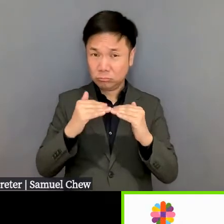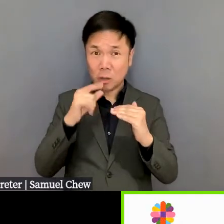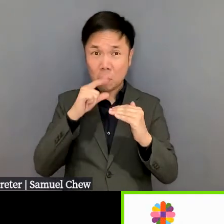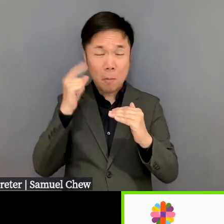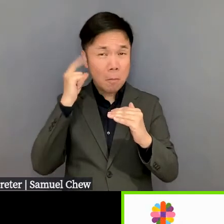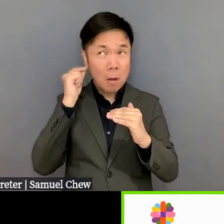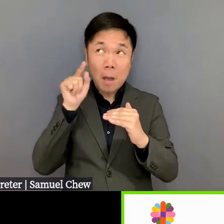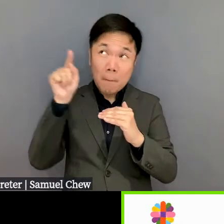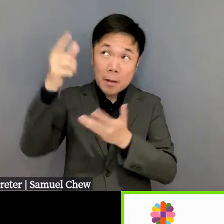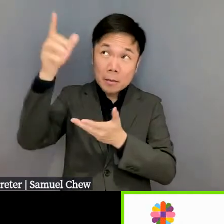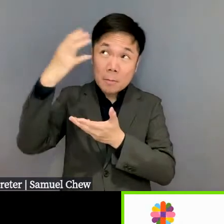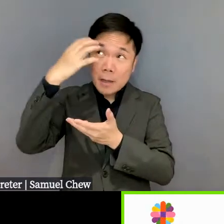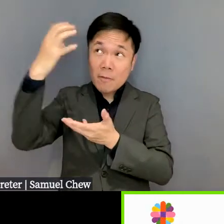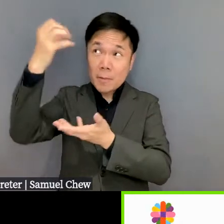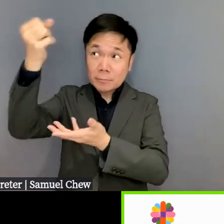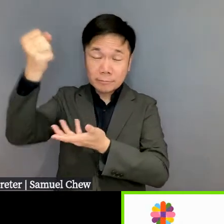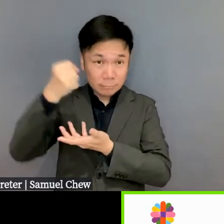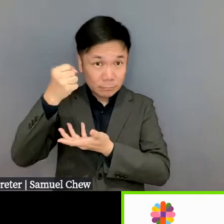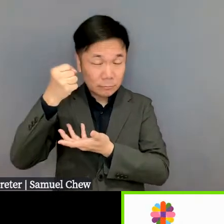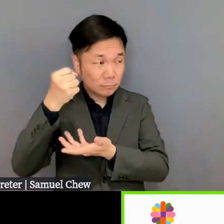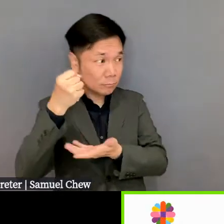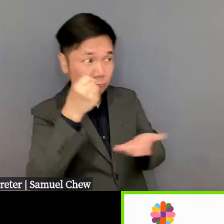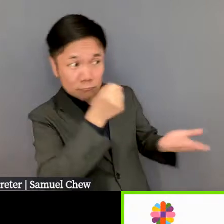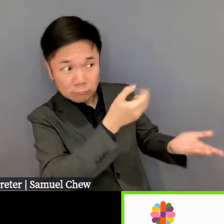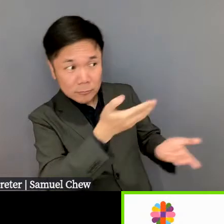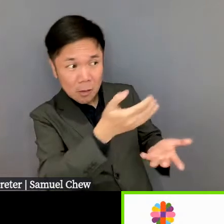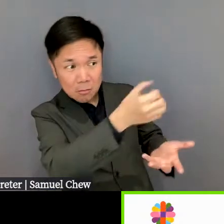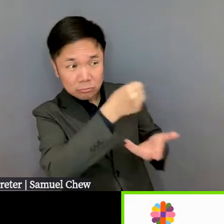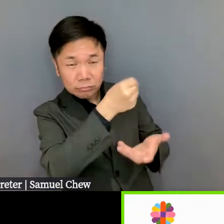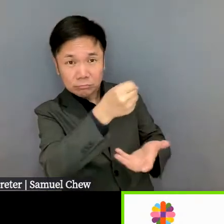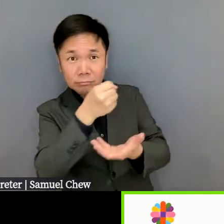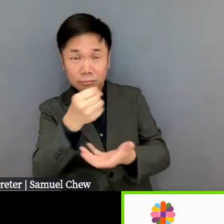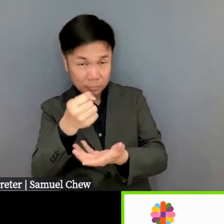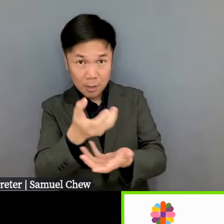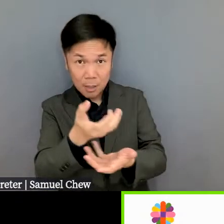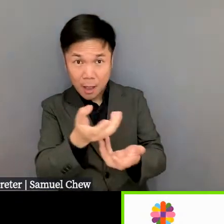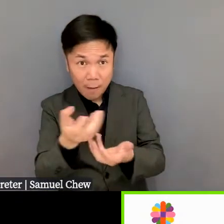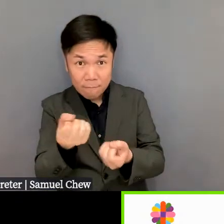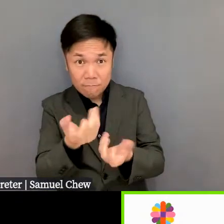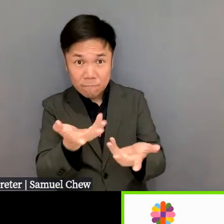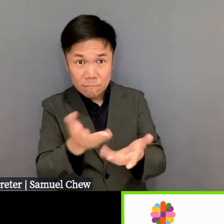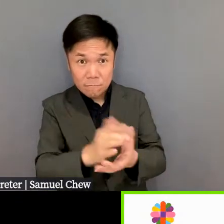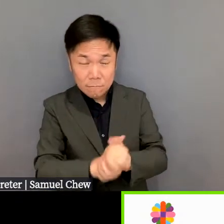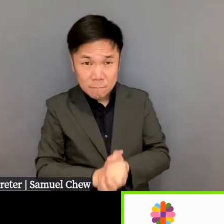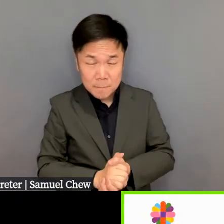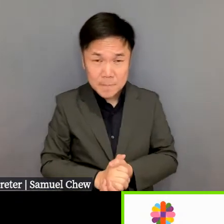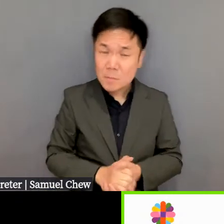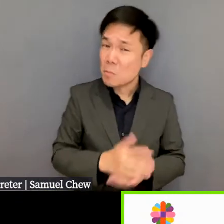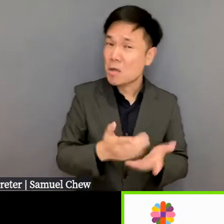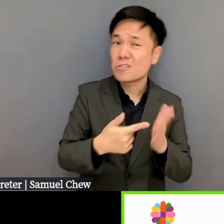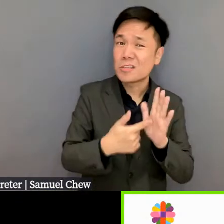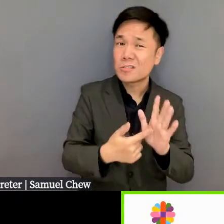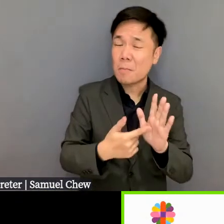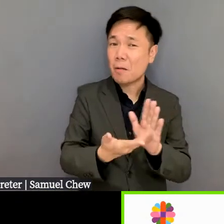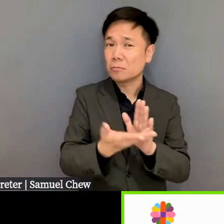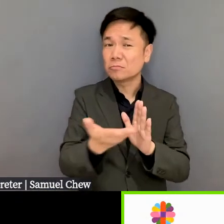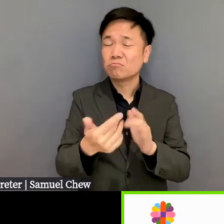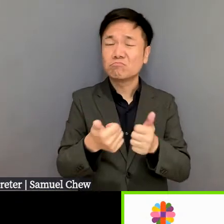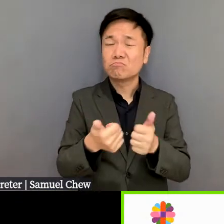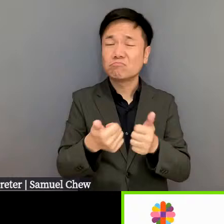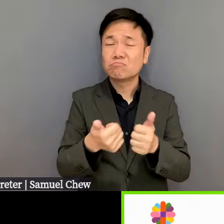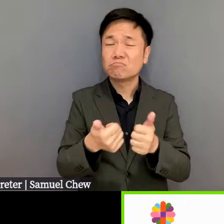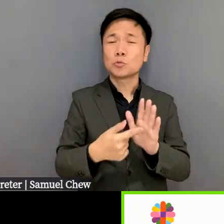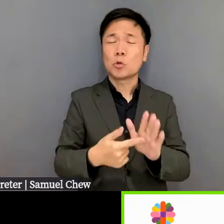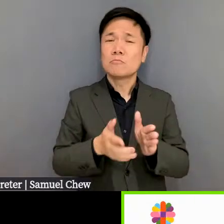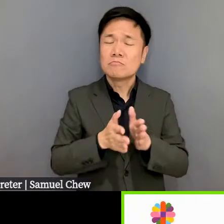the ministry, or from any other sources. So any kind of good practice examples that you can give